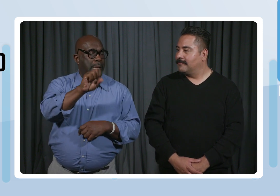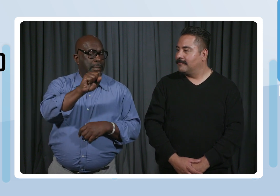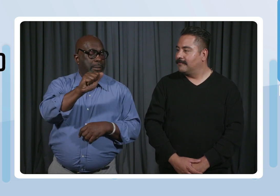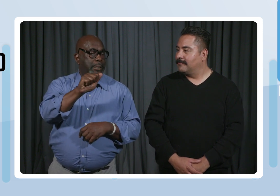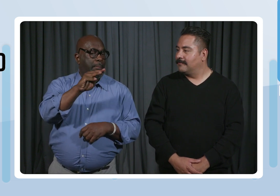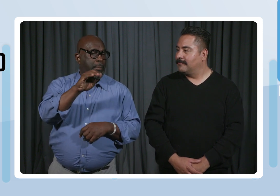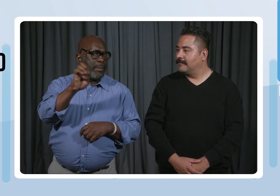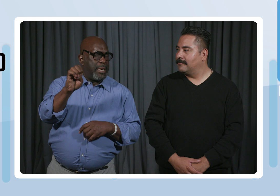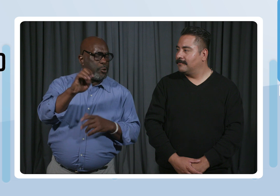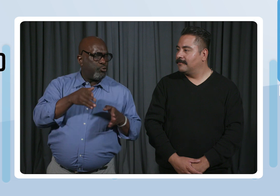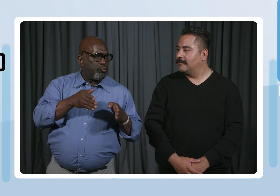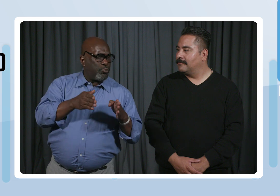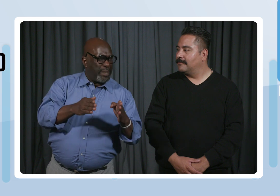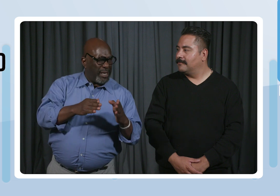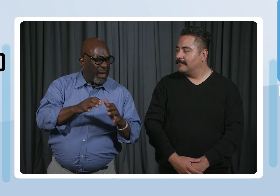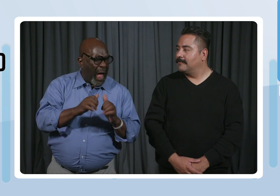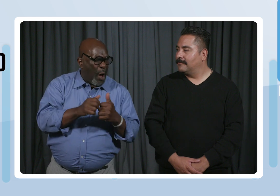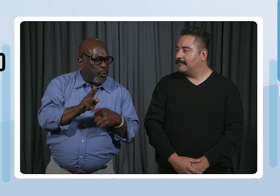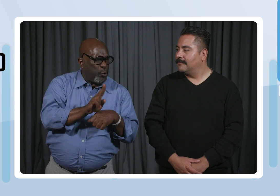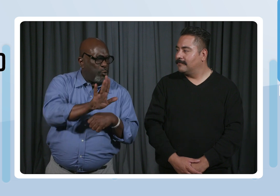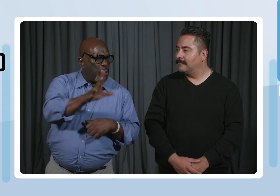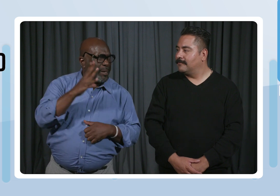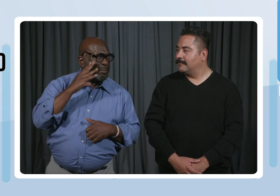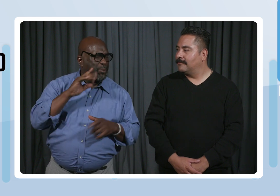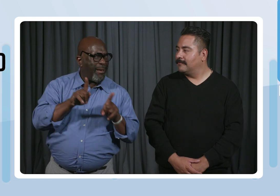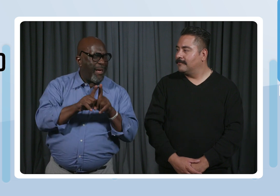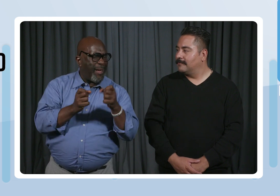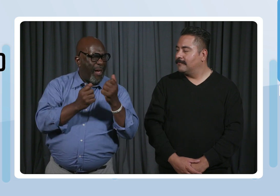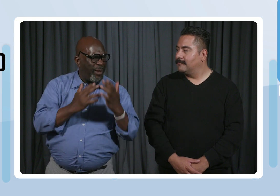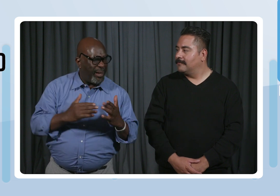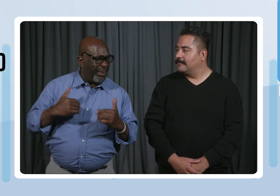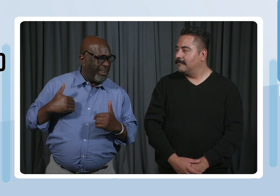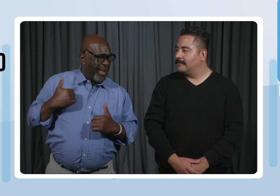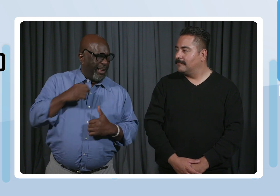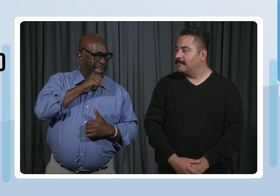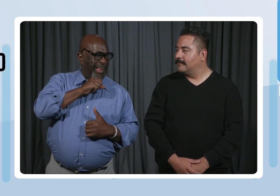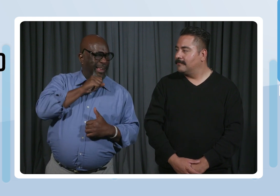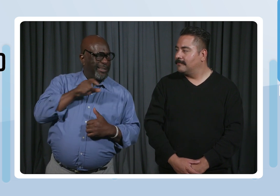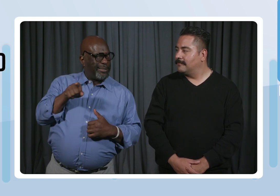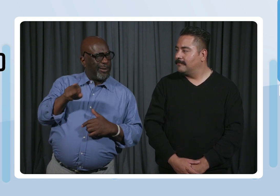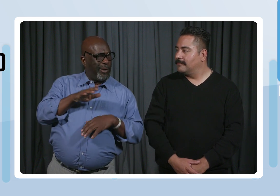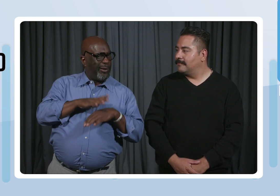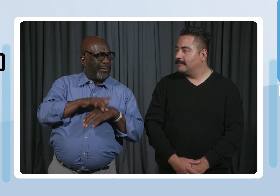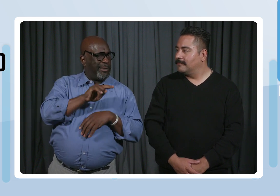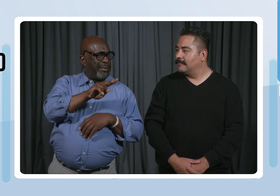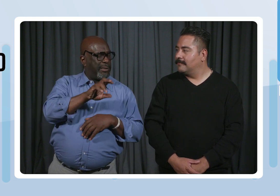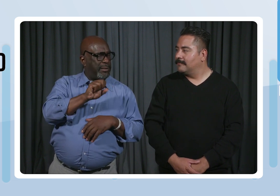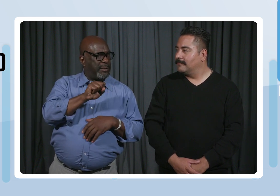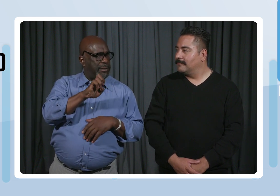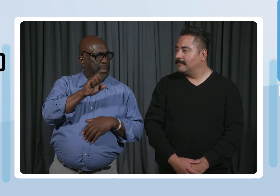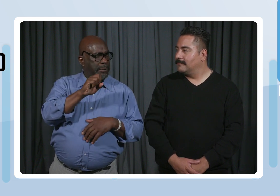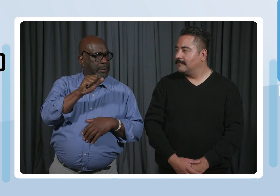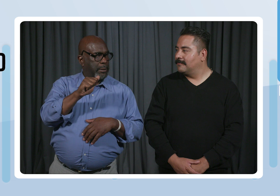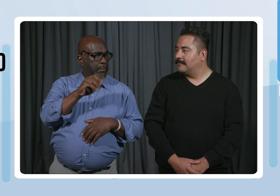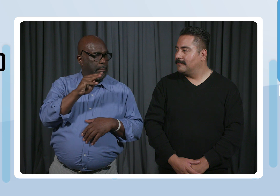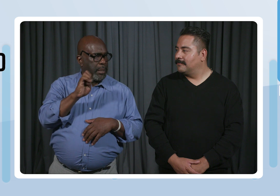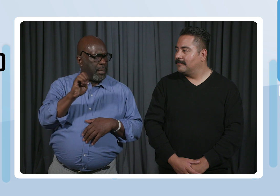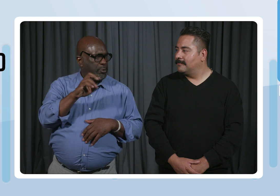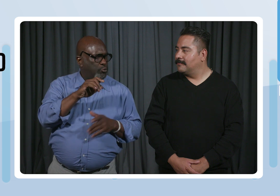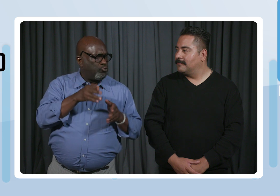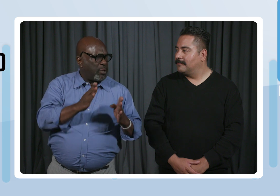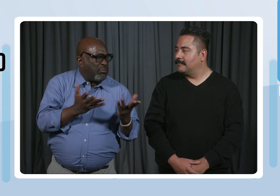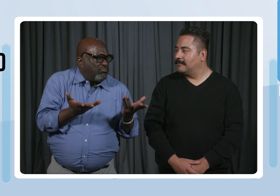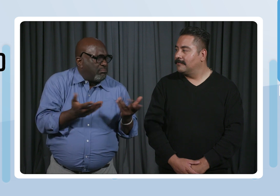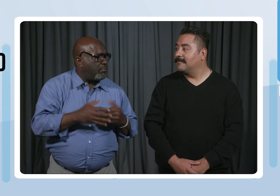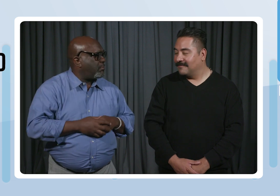how you used your experience as an advocate at such a young age on Sesame Street. It's a great question. And